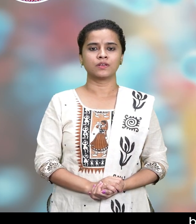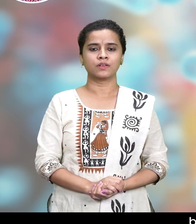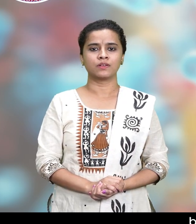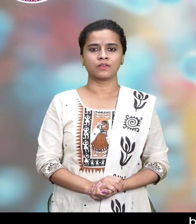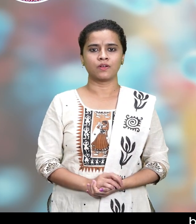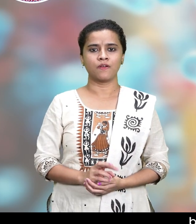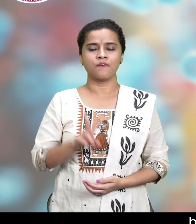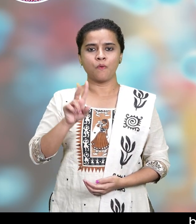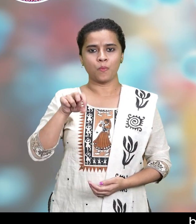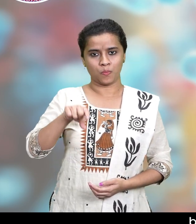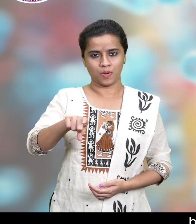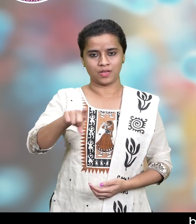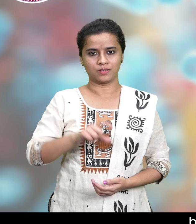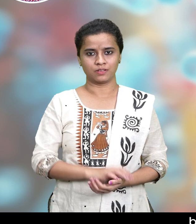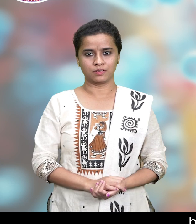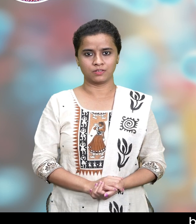flavivirus.